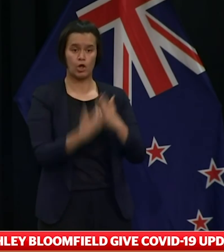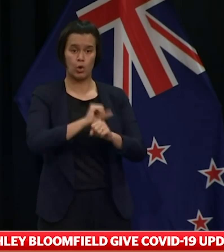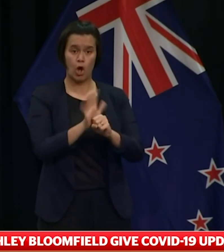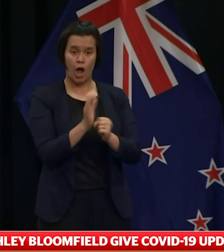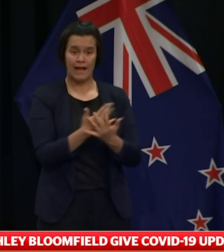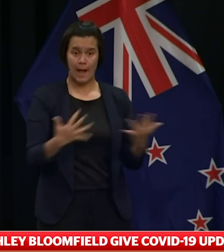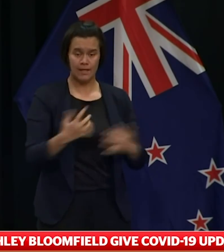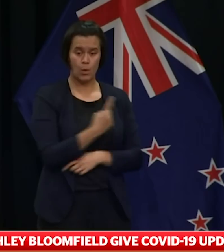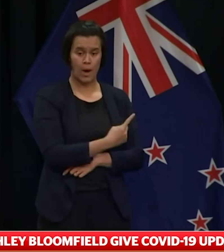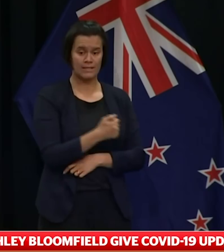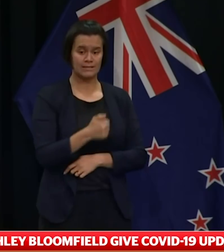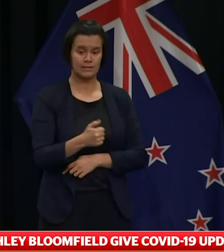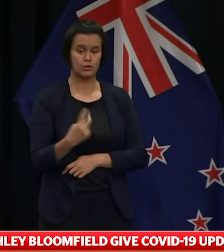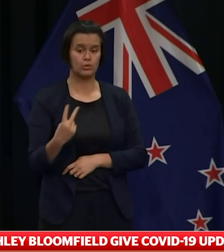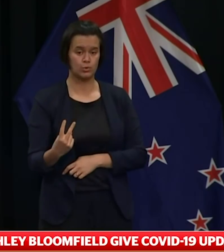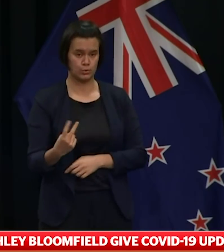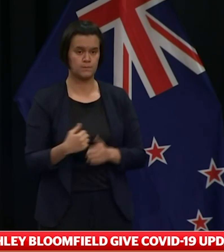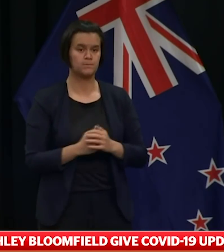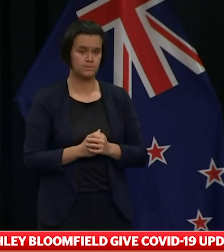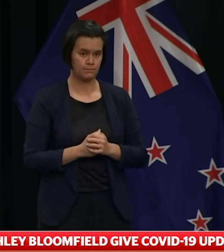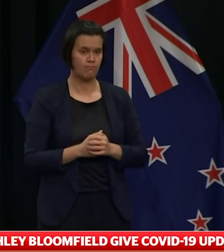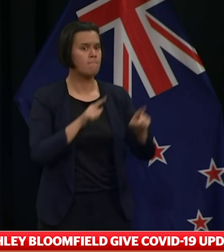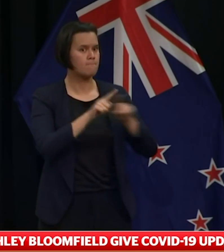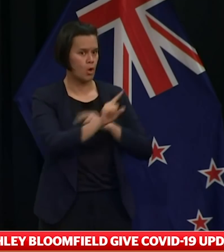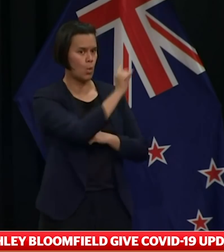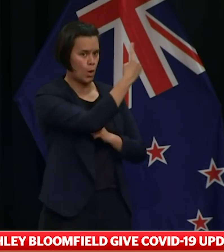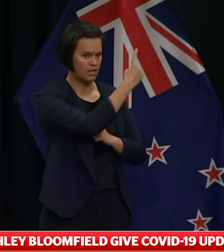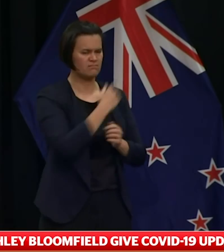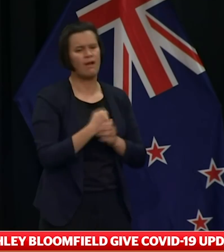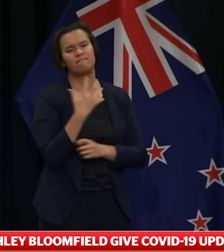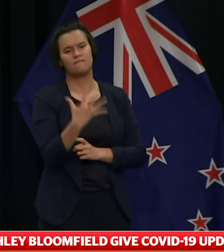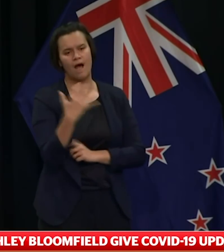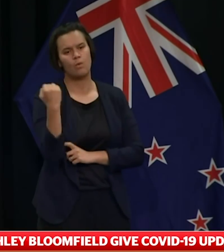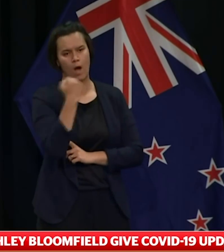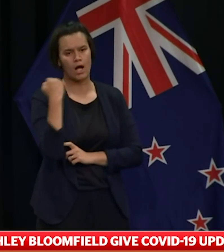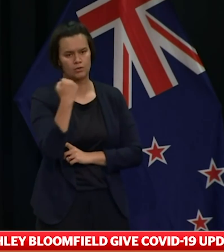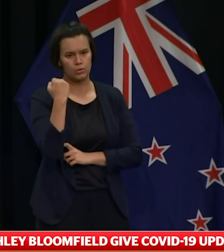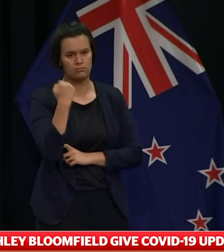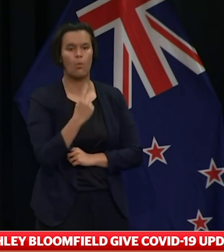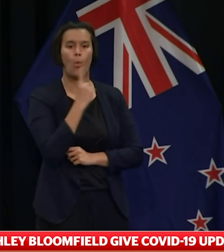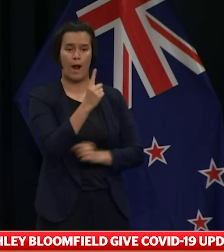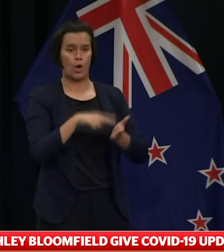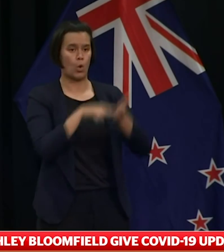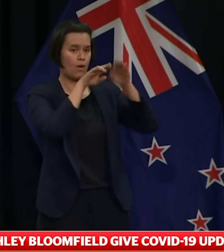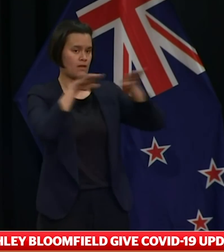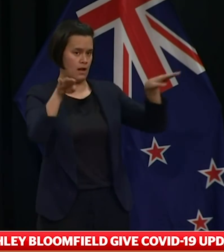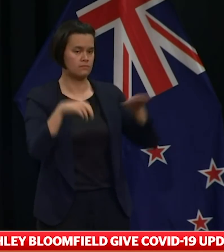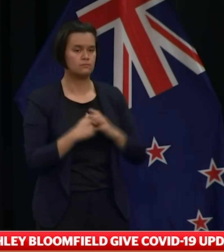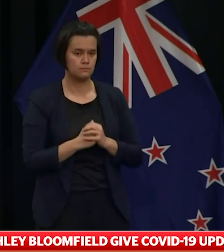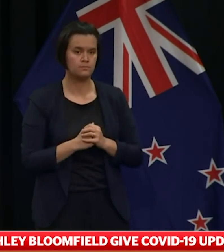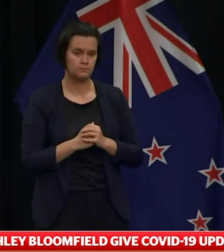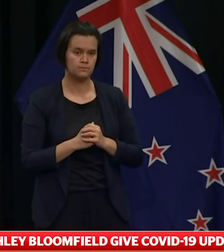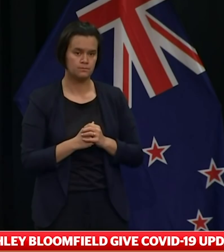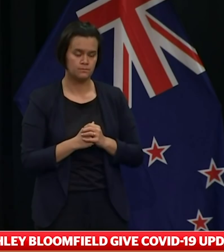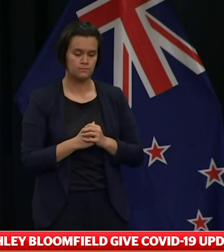community today. 156 of these are in Auckland, 5 are in the Waikato, and there is 1 in Northland. There